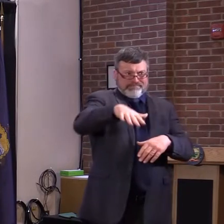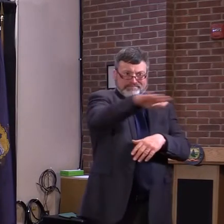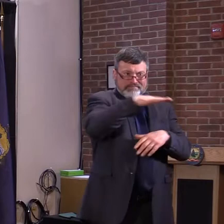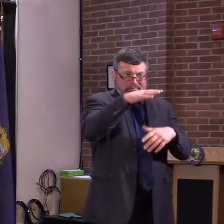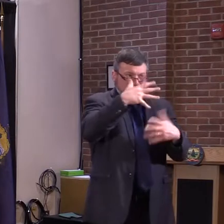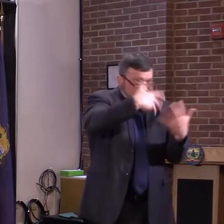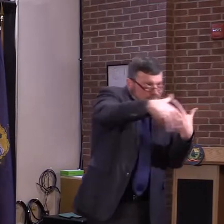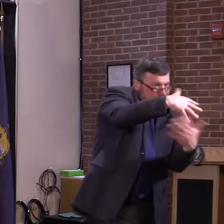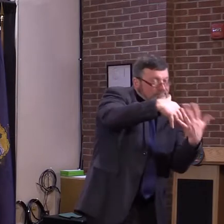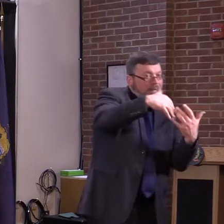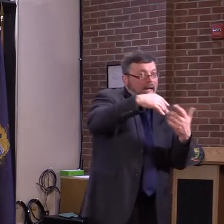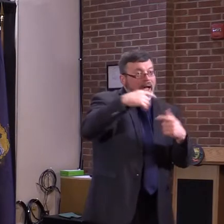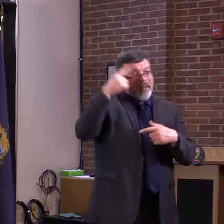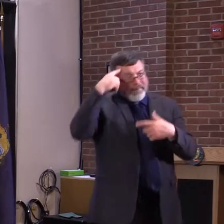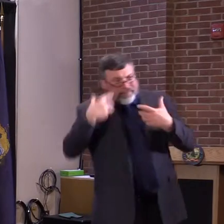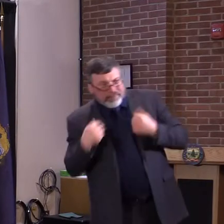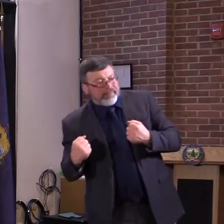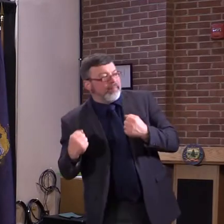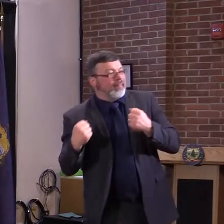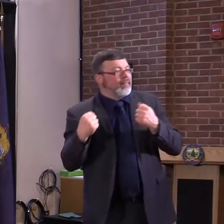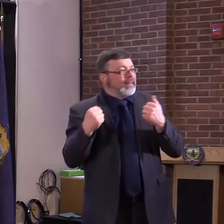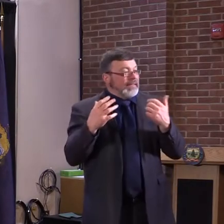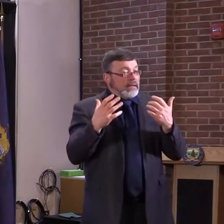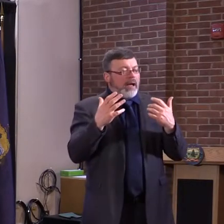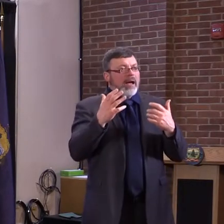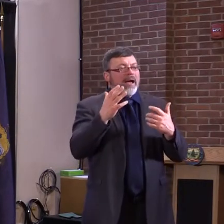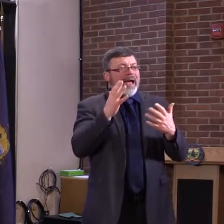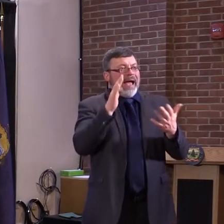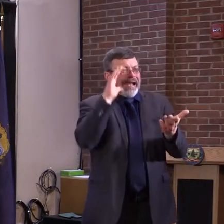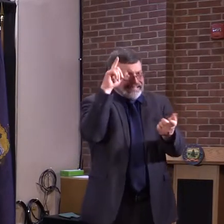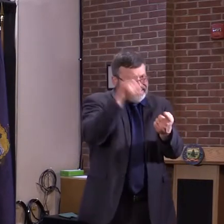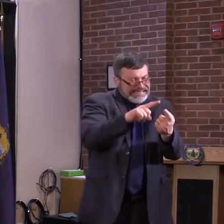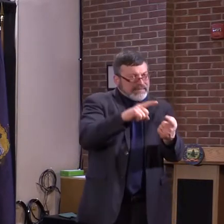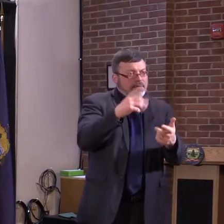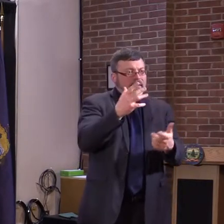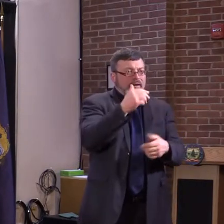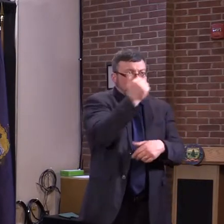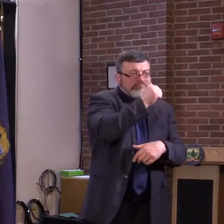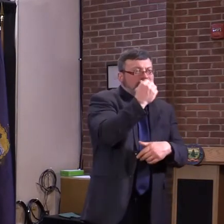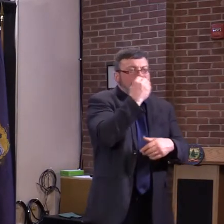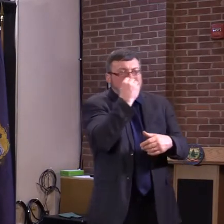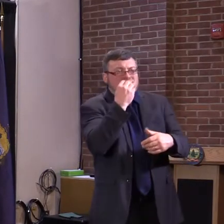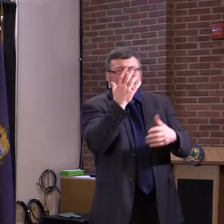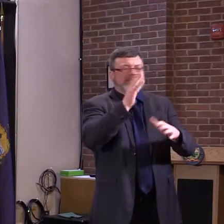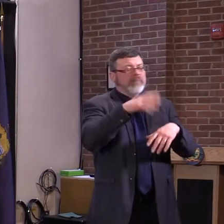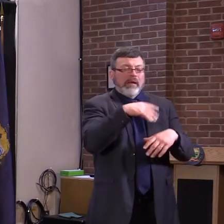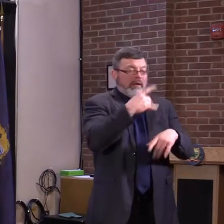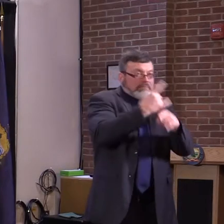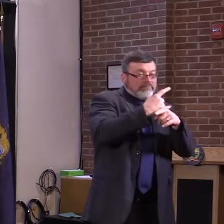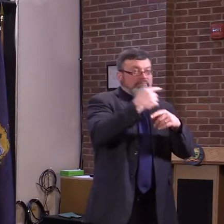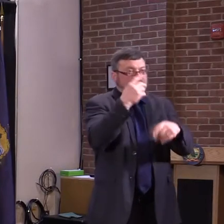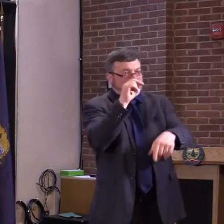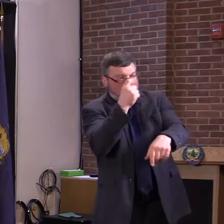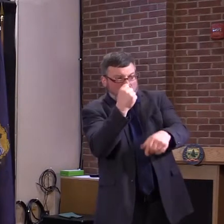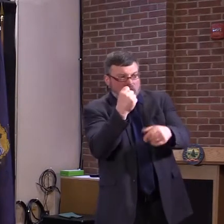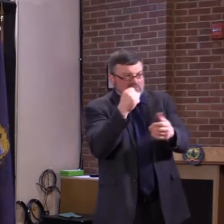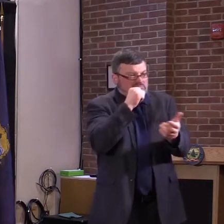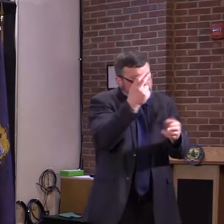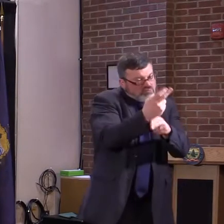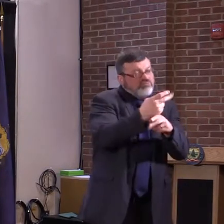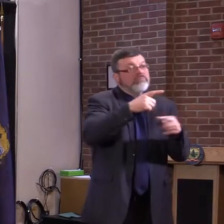addressing substance use and mental health, as you've heard, food insecurity, a rise in eating